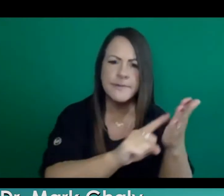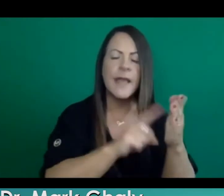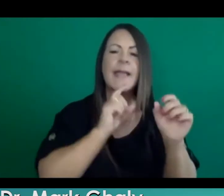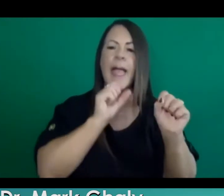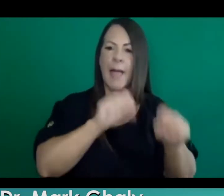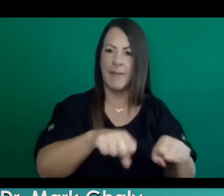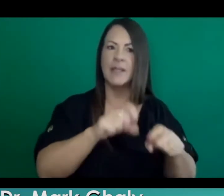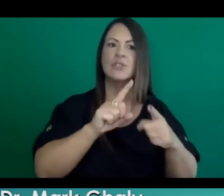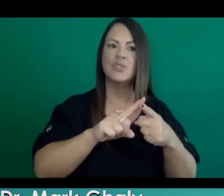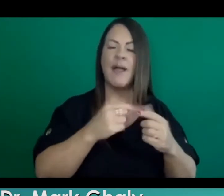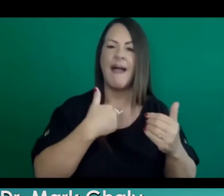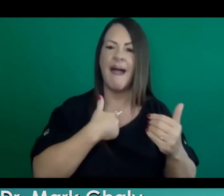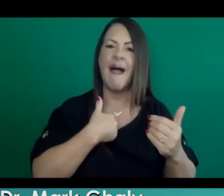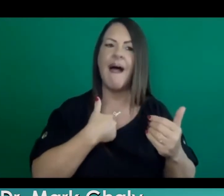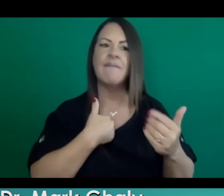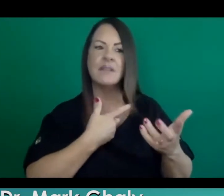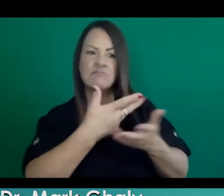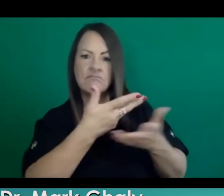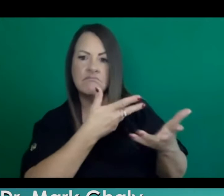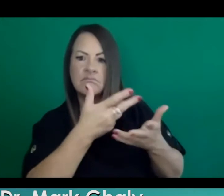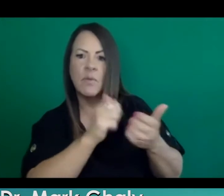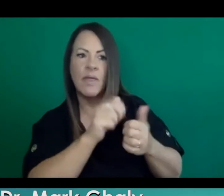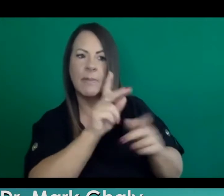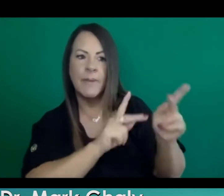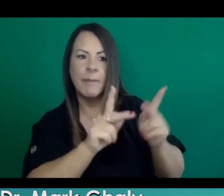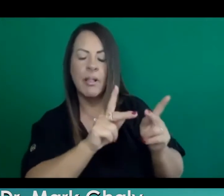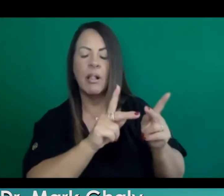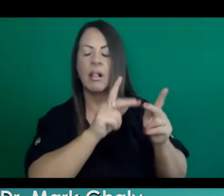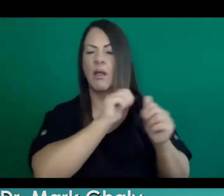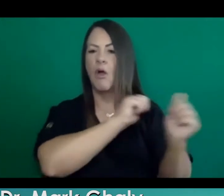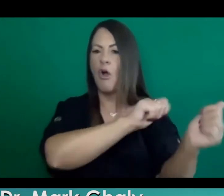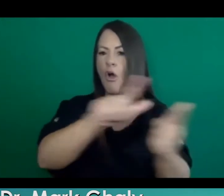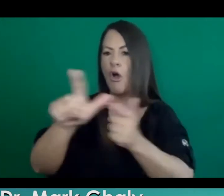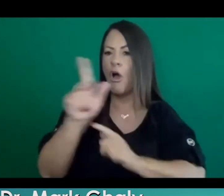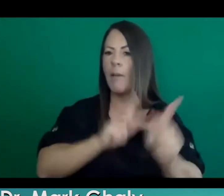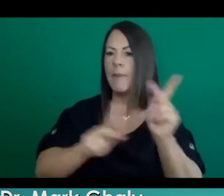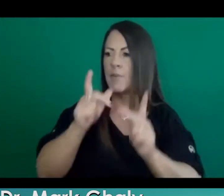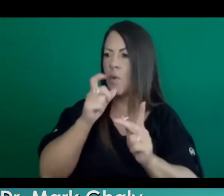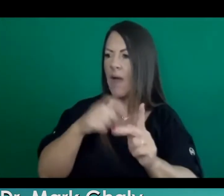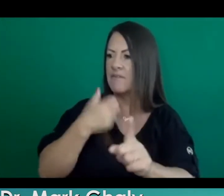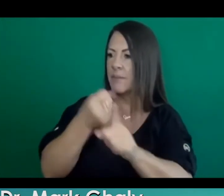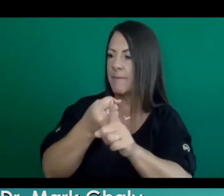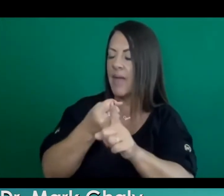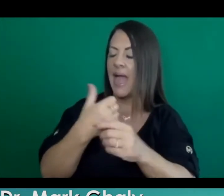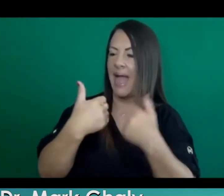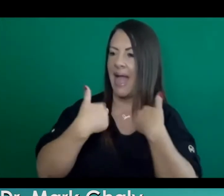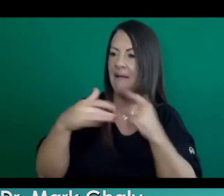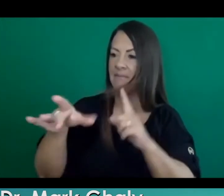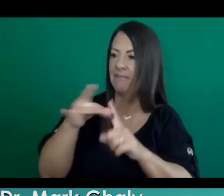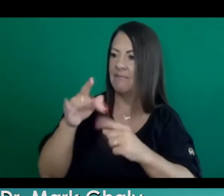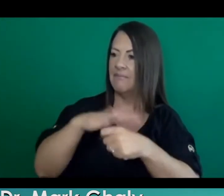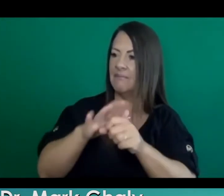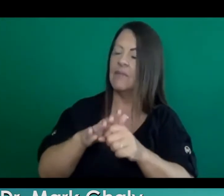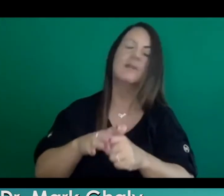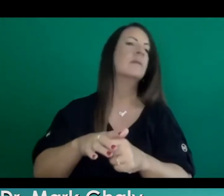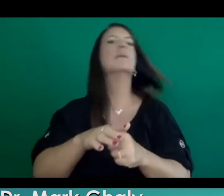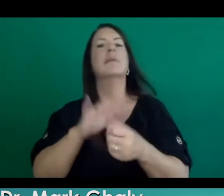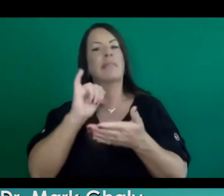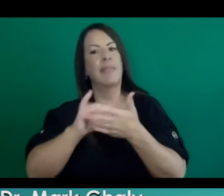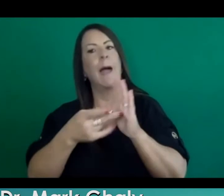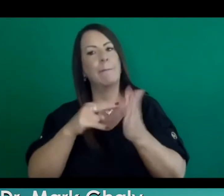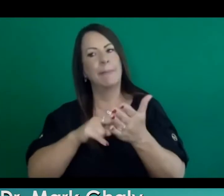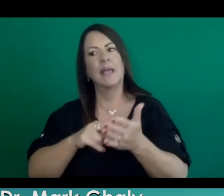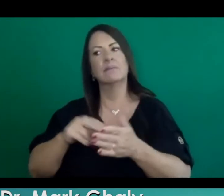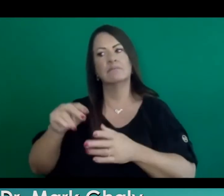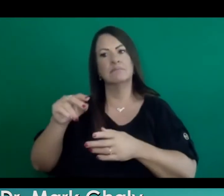have conversations with individuals who are all individuals infected across the state. Now that takes a great deal of commitment at